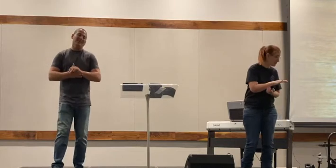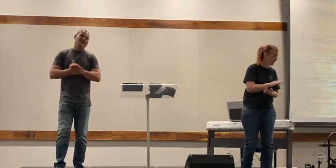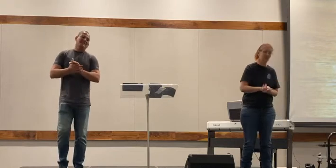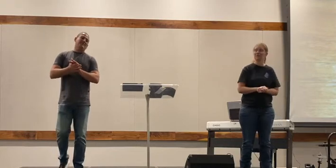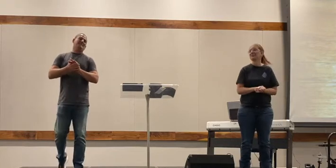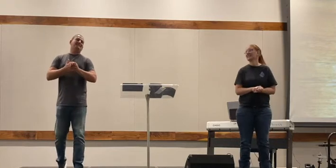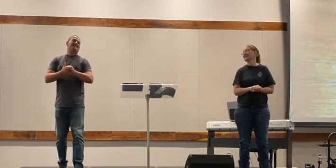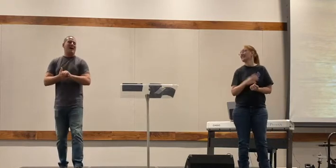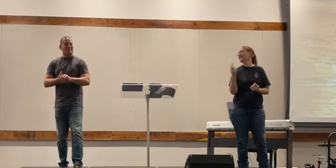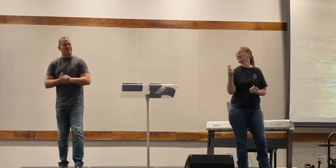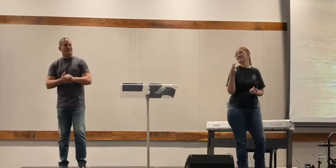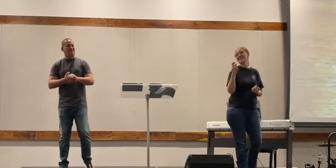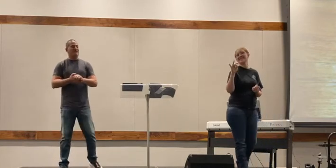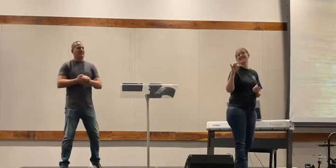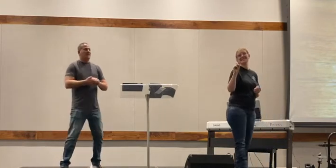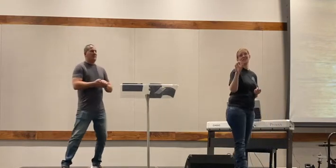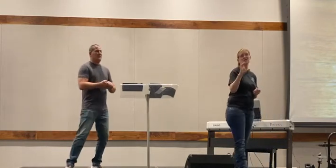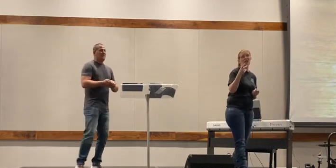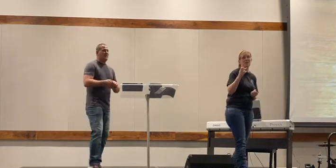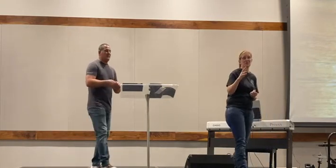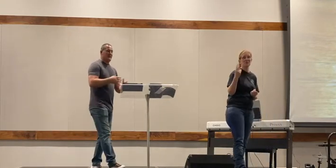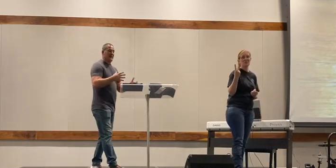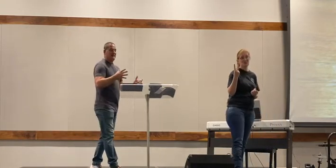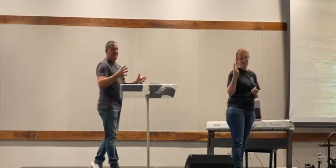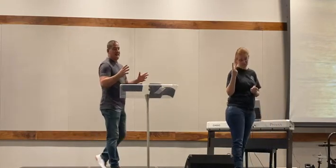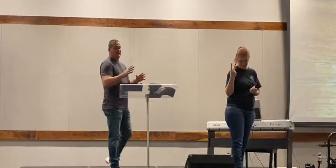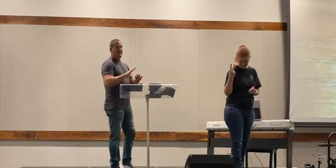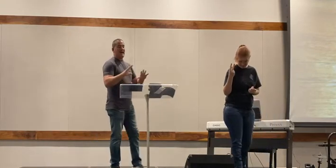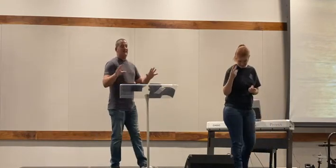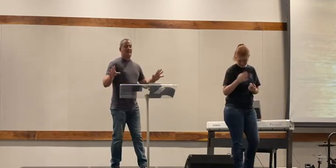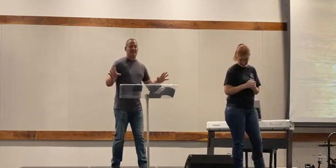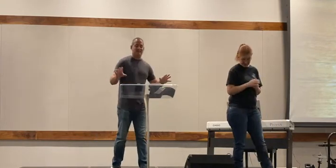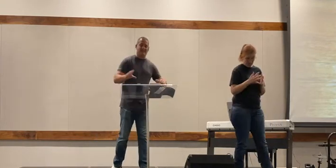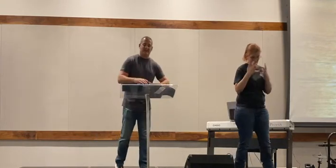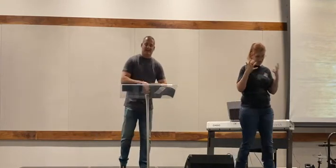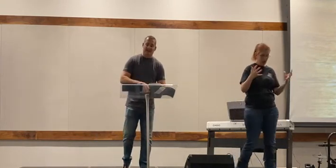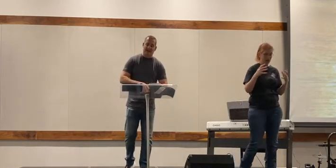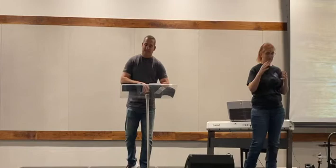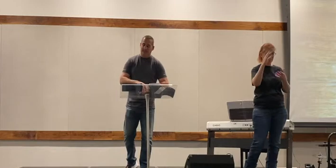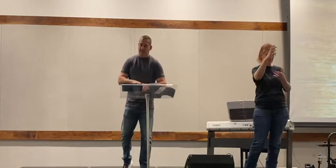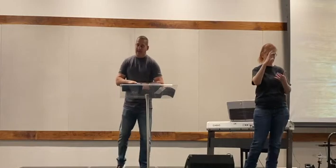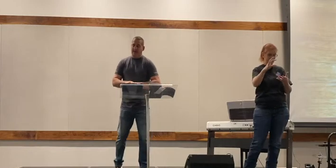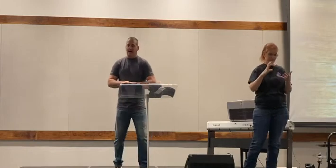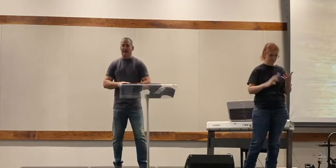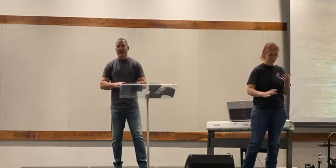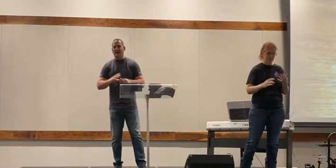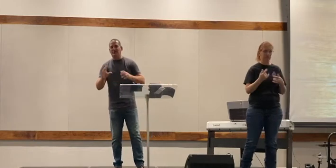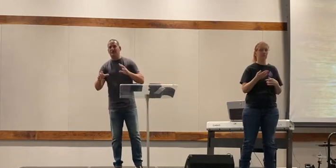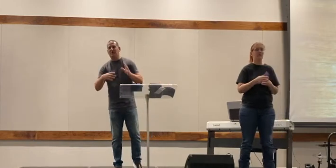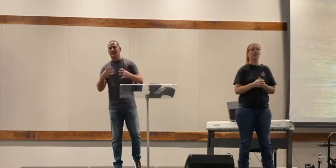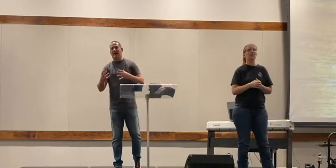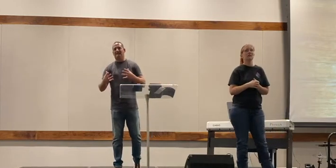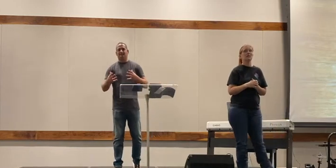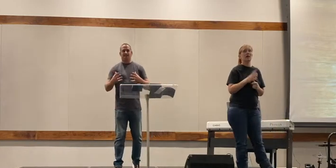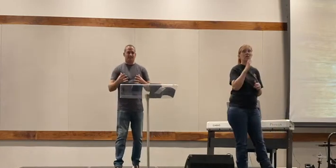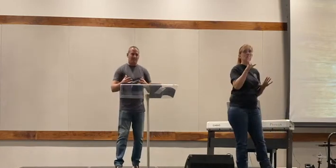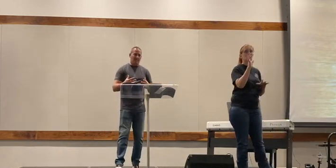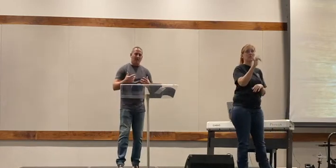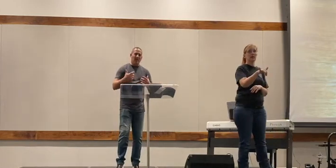So Genesis chapter 2, we're going to be looking at a lot of verses there, okay? As you're doing